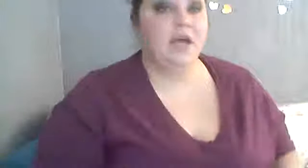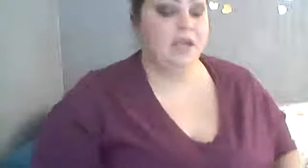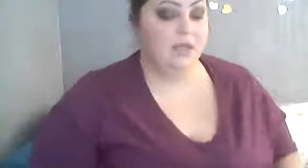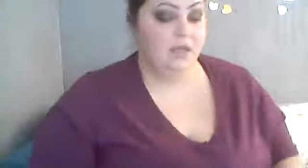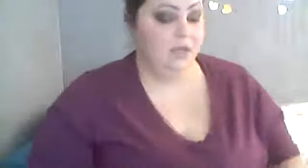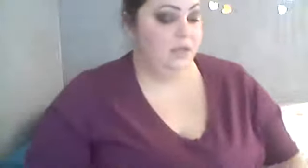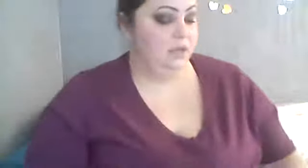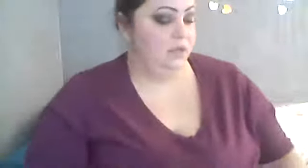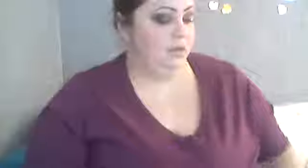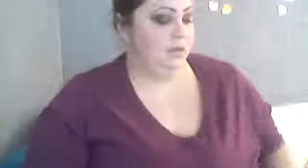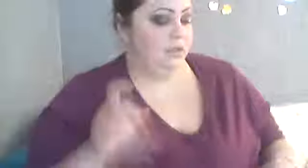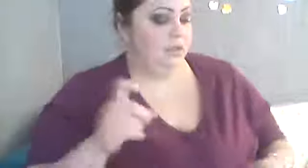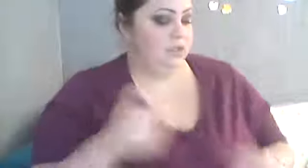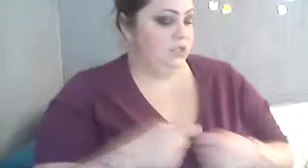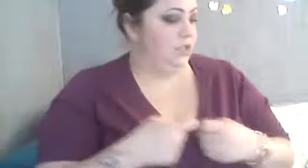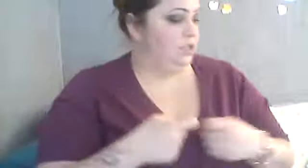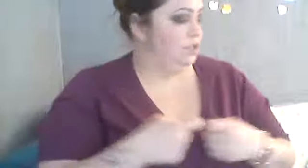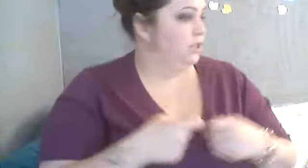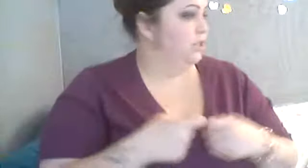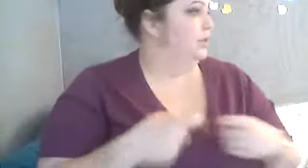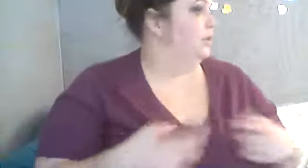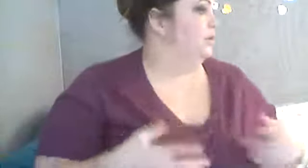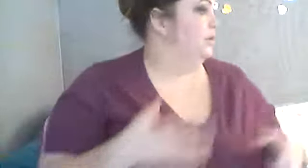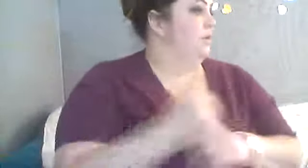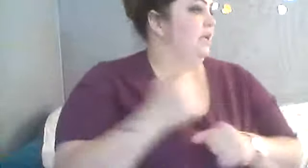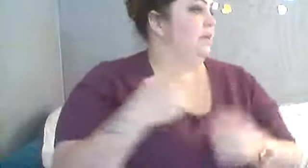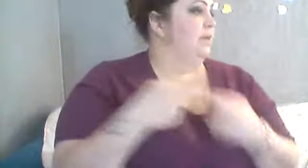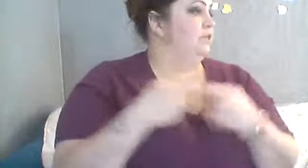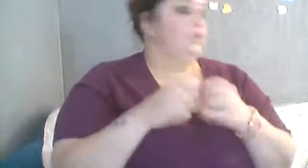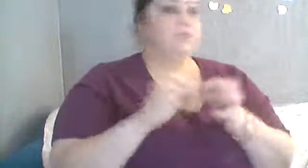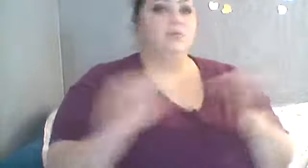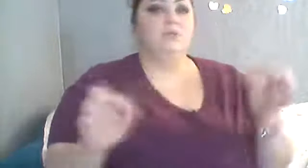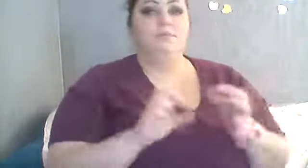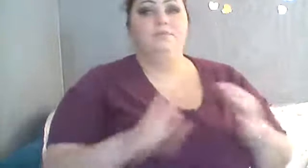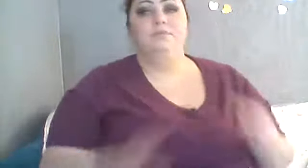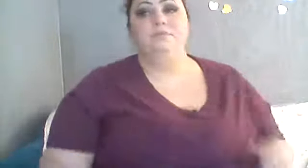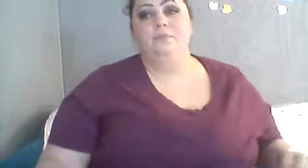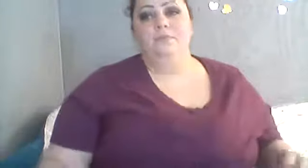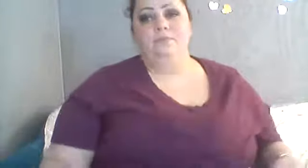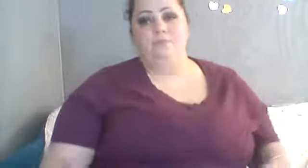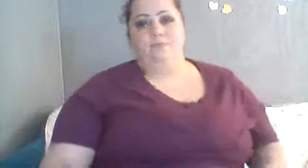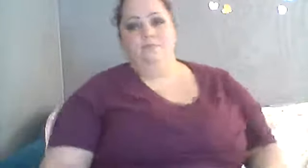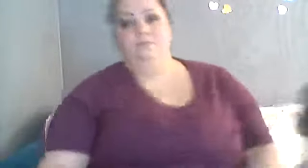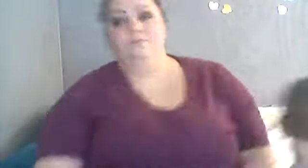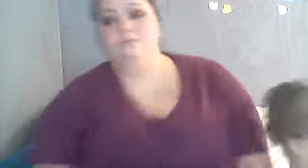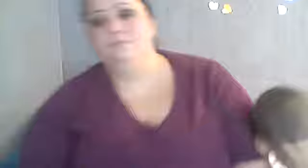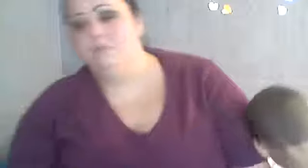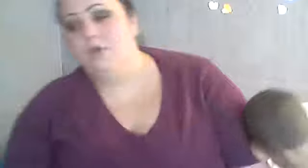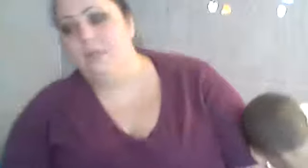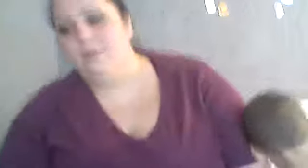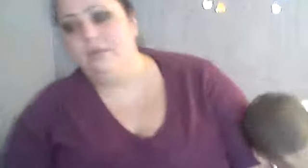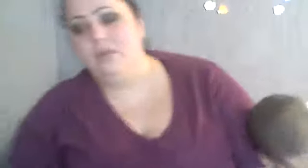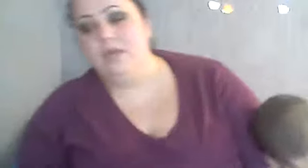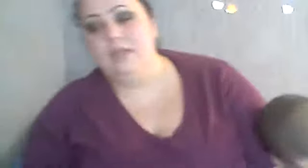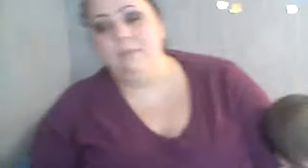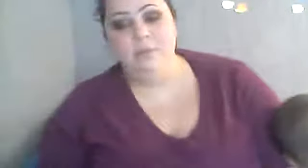die. Needs charge. Let me get my charge cord. Okay, Papa, you gotta let mommy